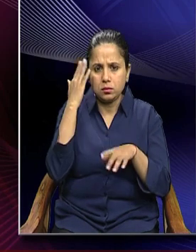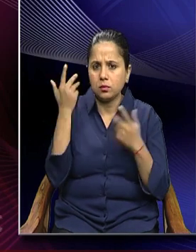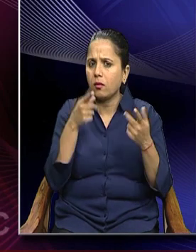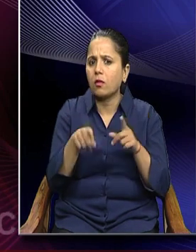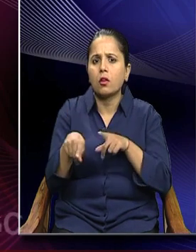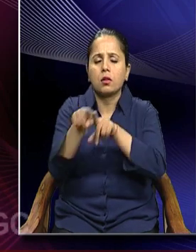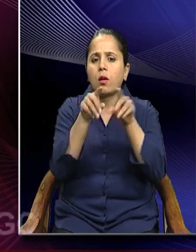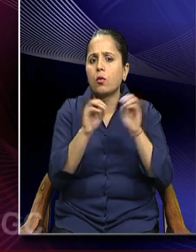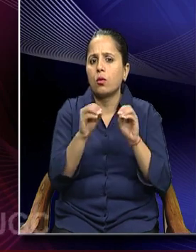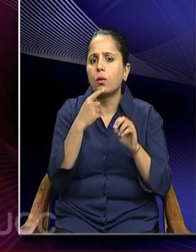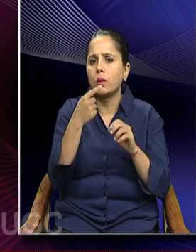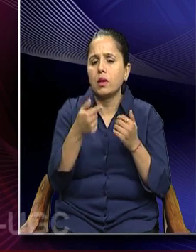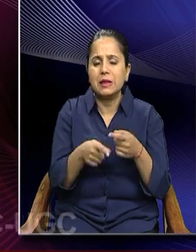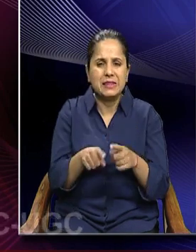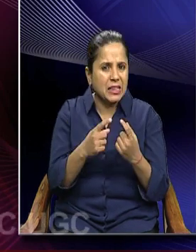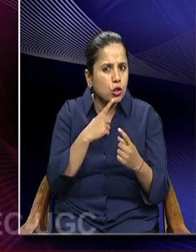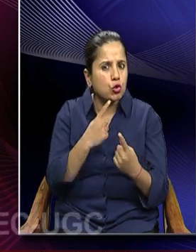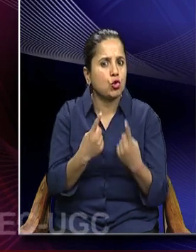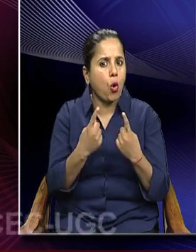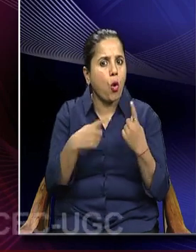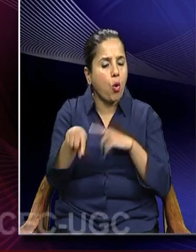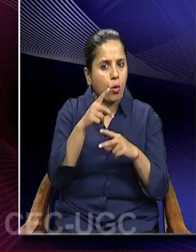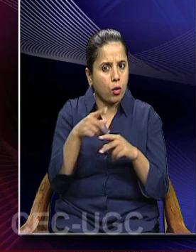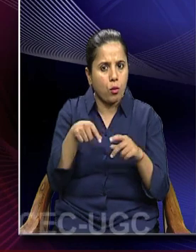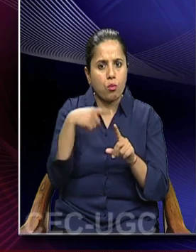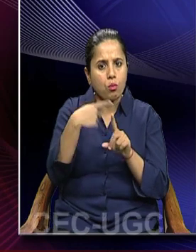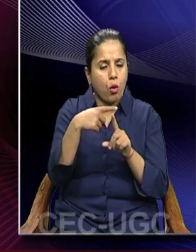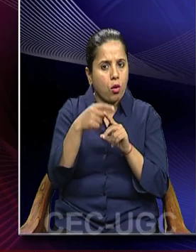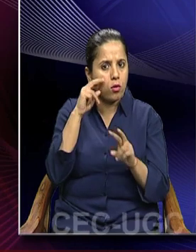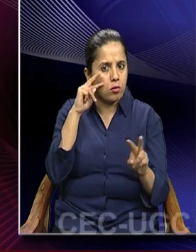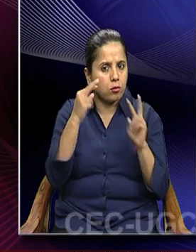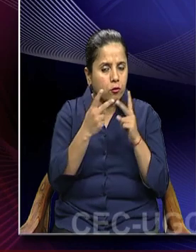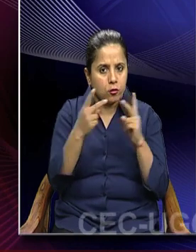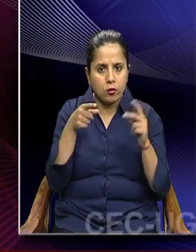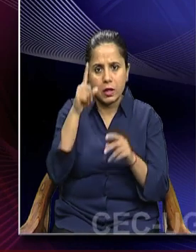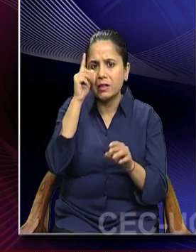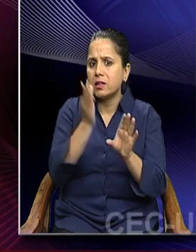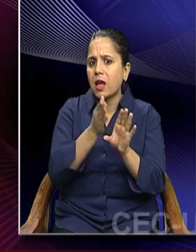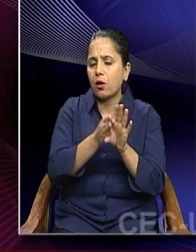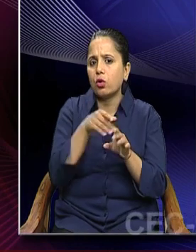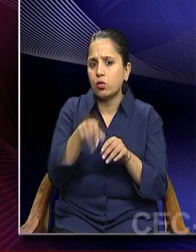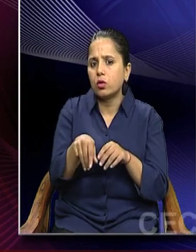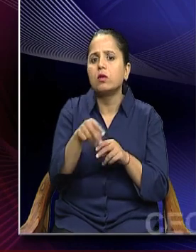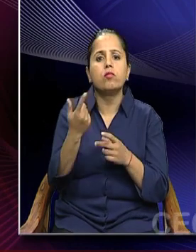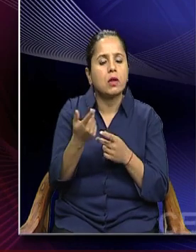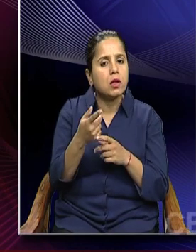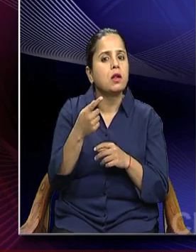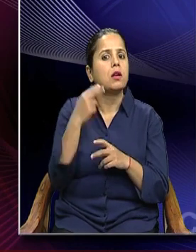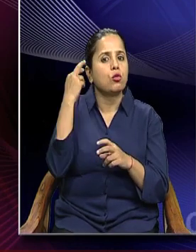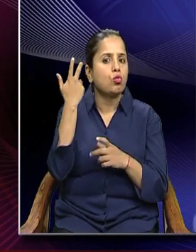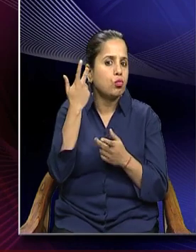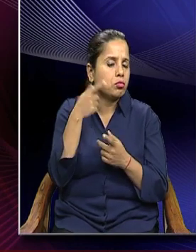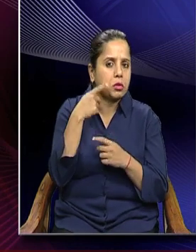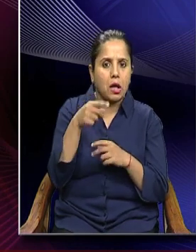to encounter a strictly positivistic perspective in depictions of psychological research, it is valuable